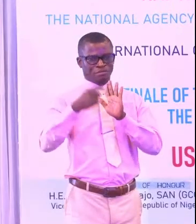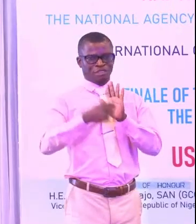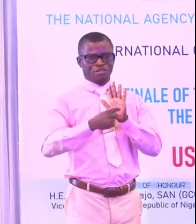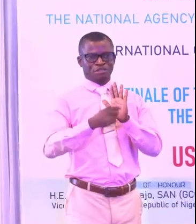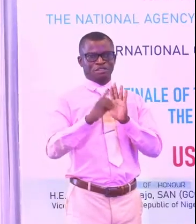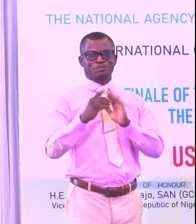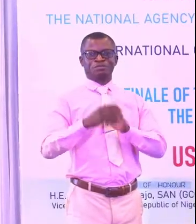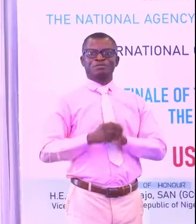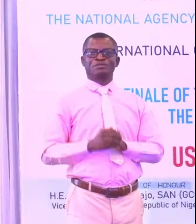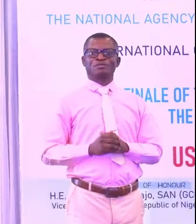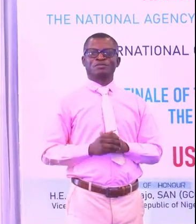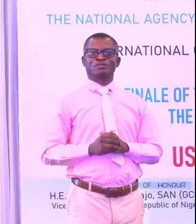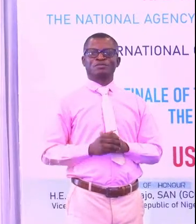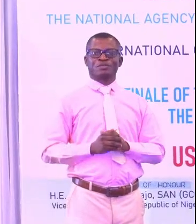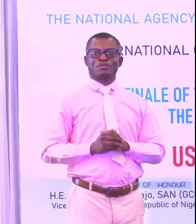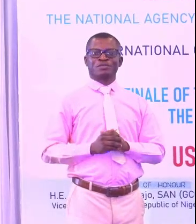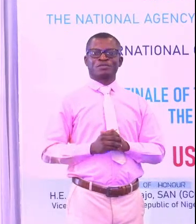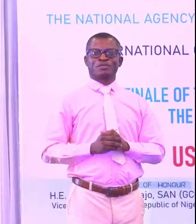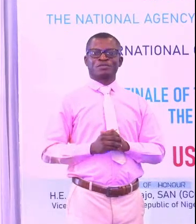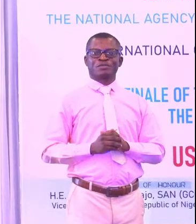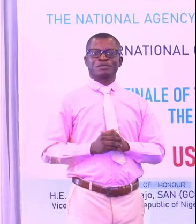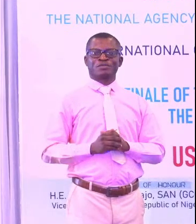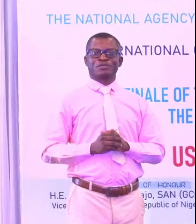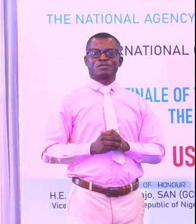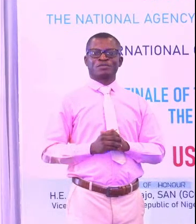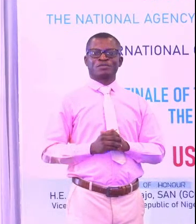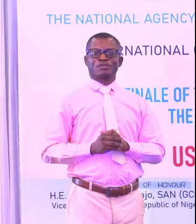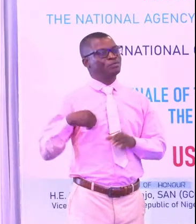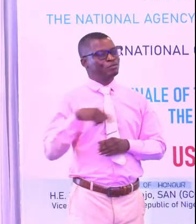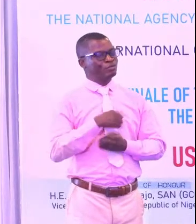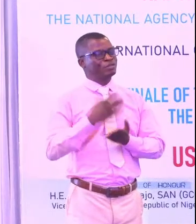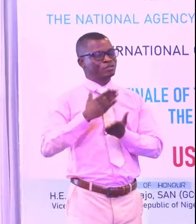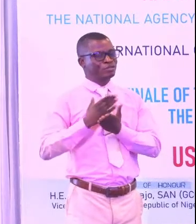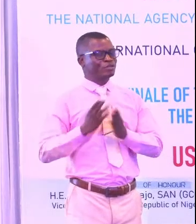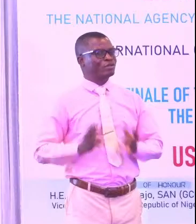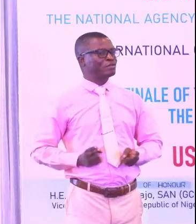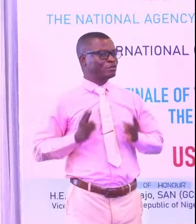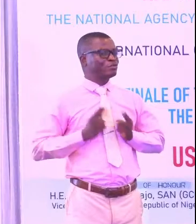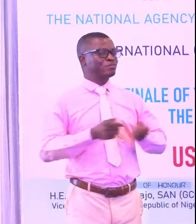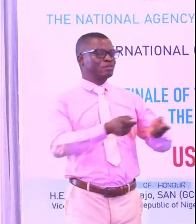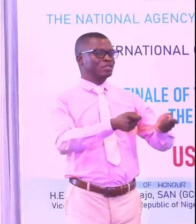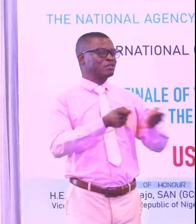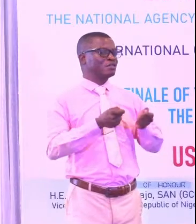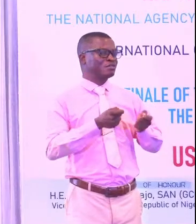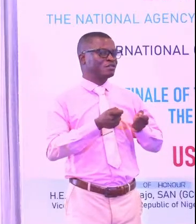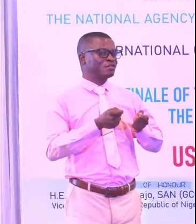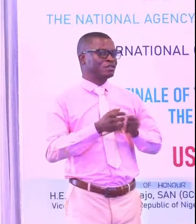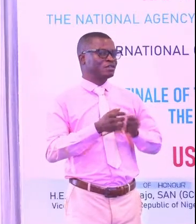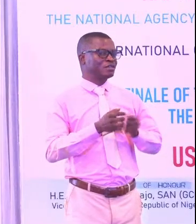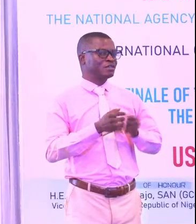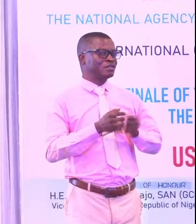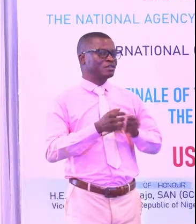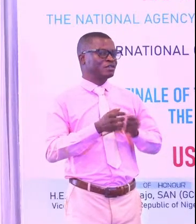How do we stop human trafficking? This is $1 million